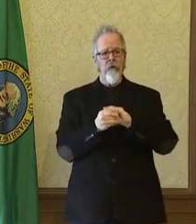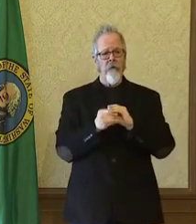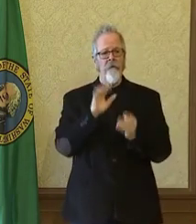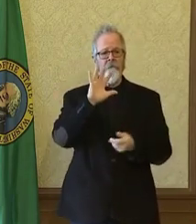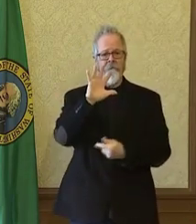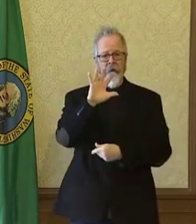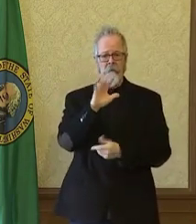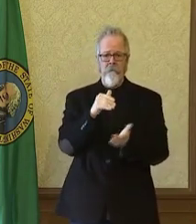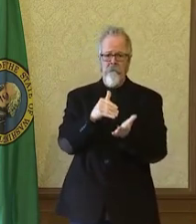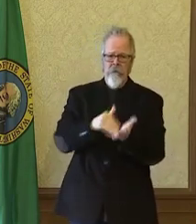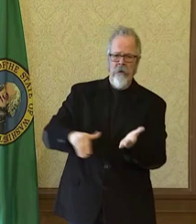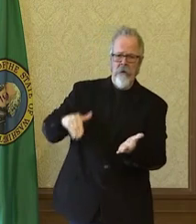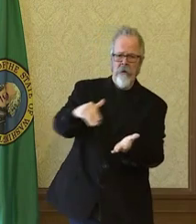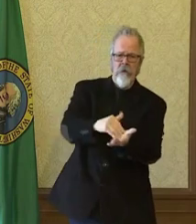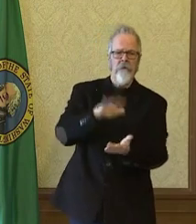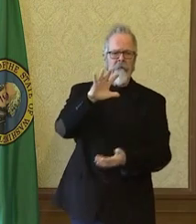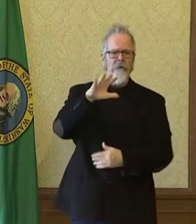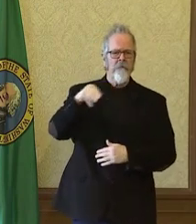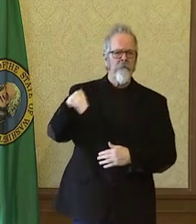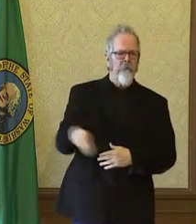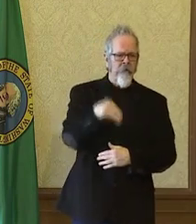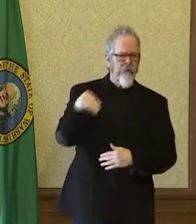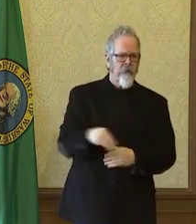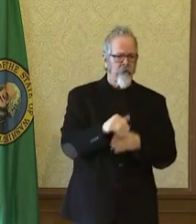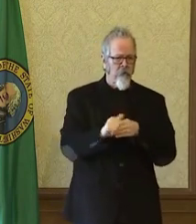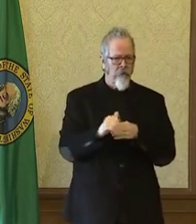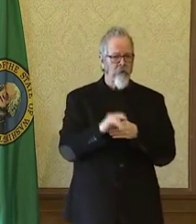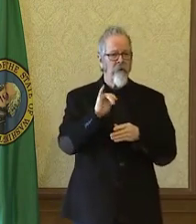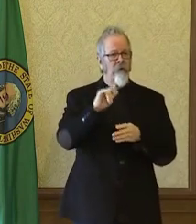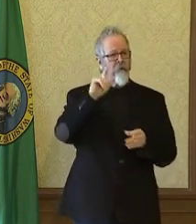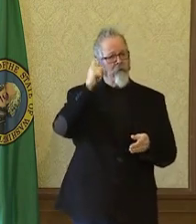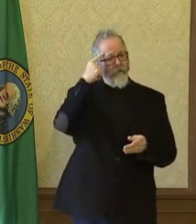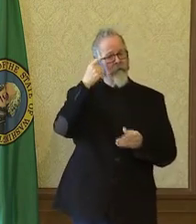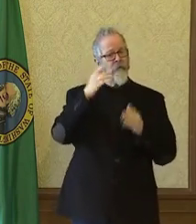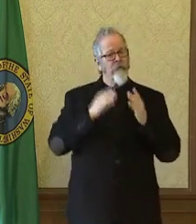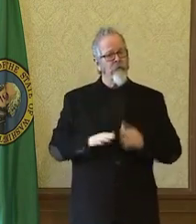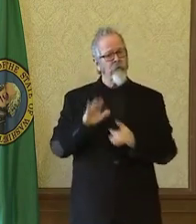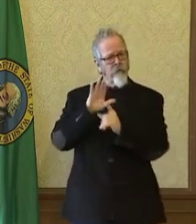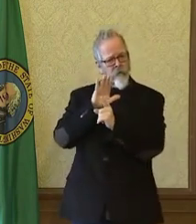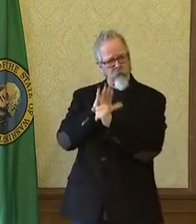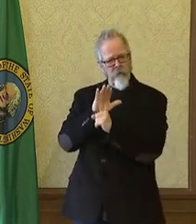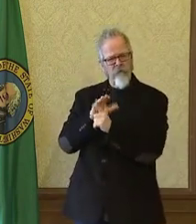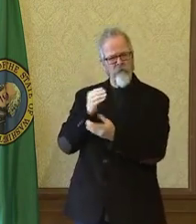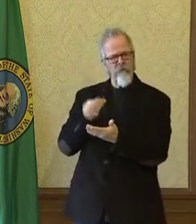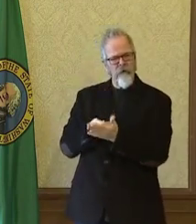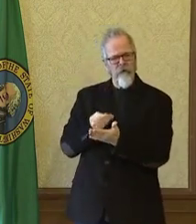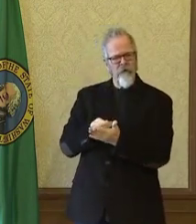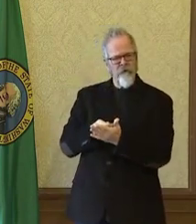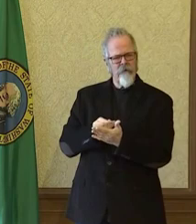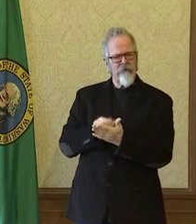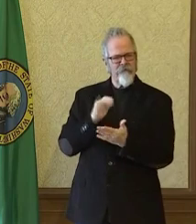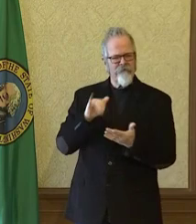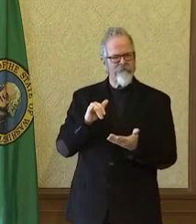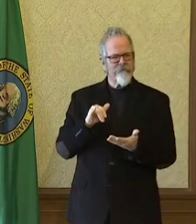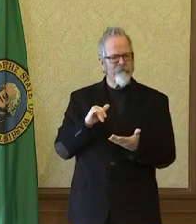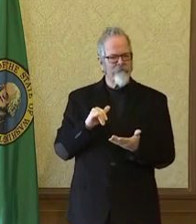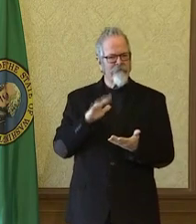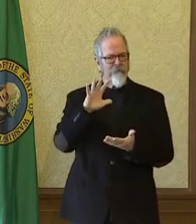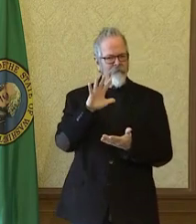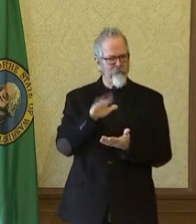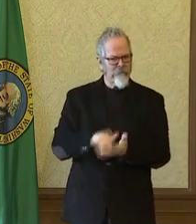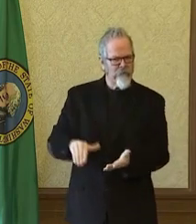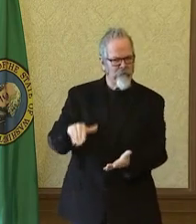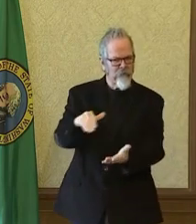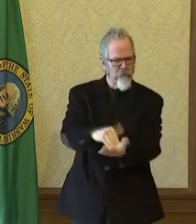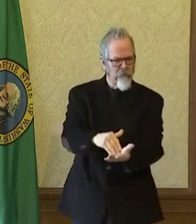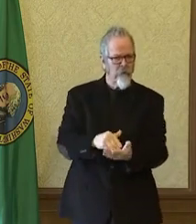The grants will provide up to $10,000 for small businesses that have under 10 employees. And businesses can use this money